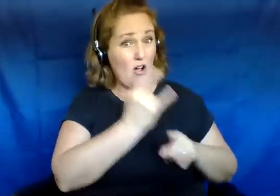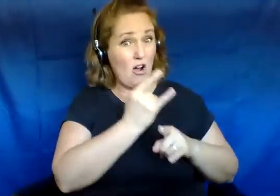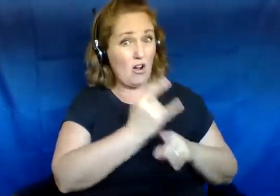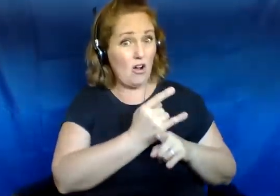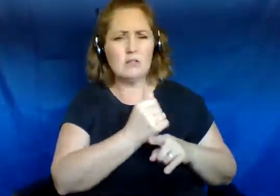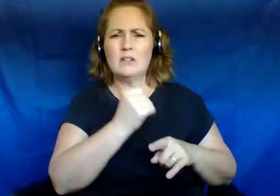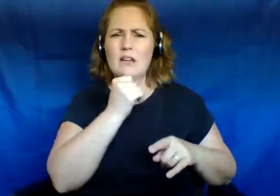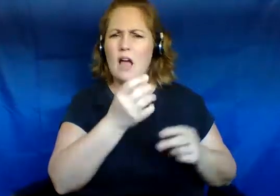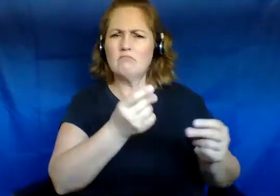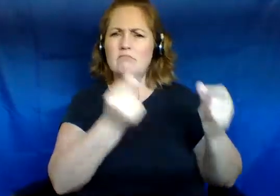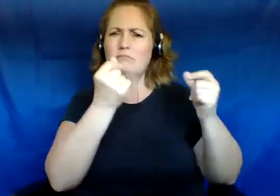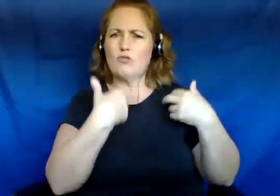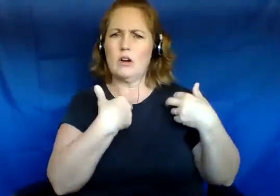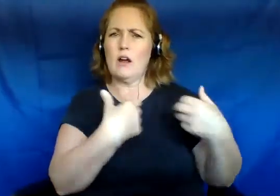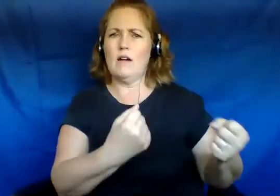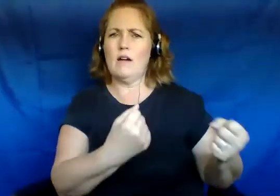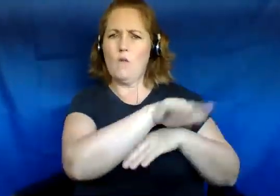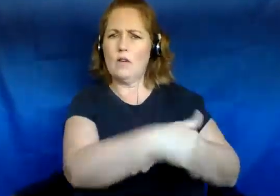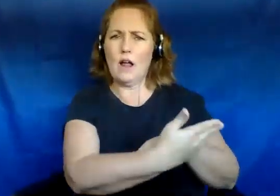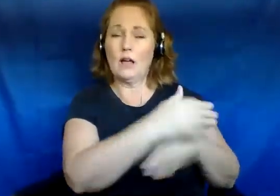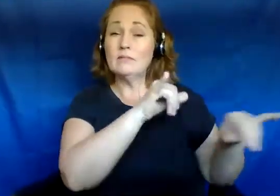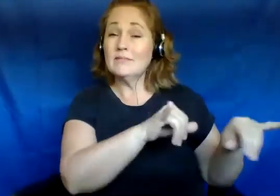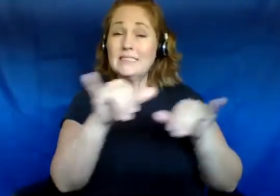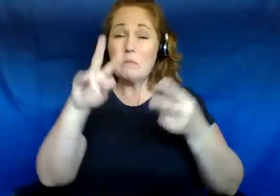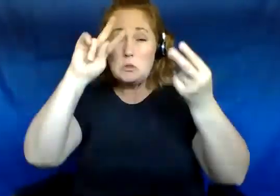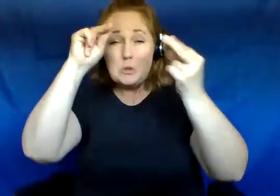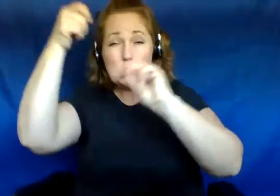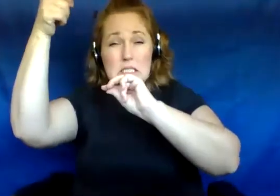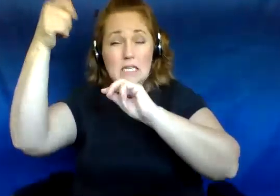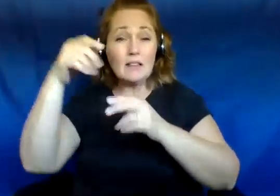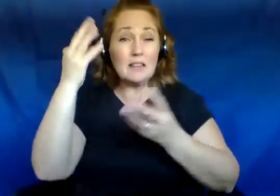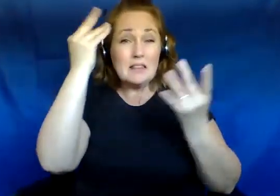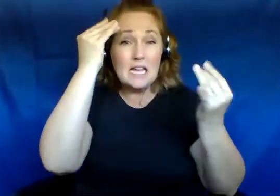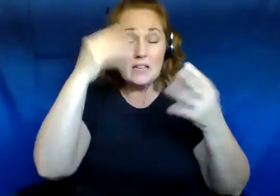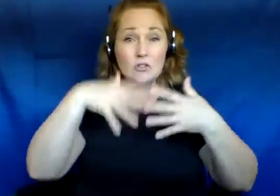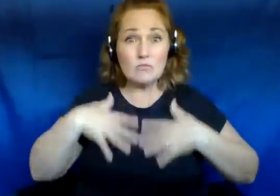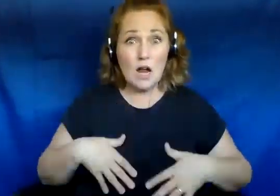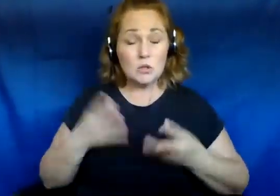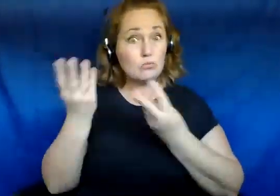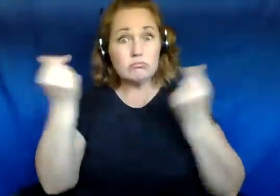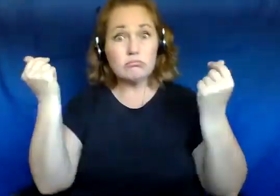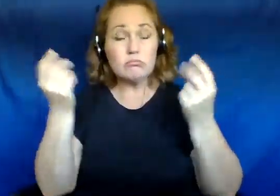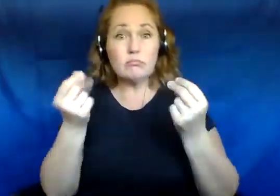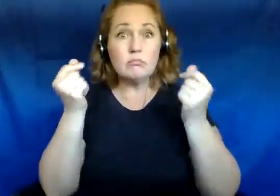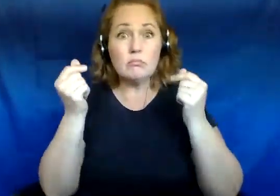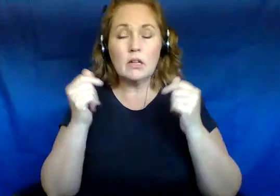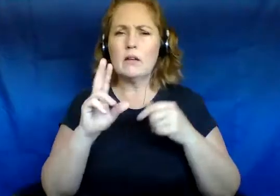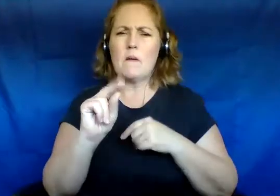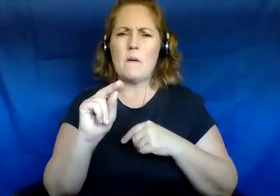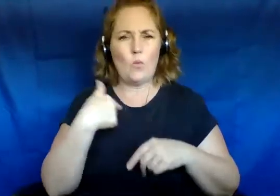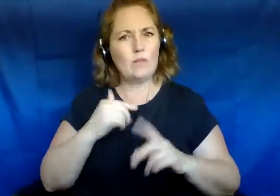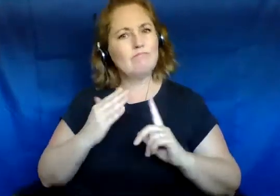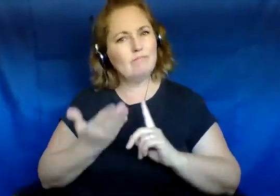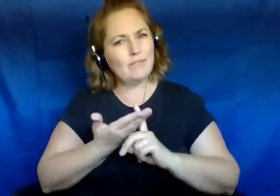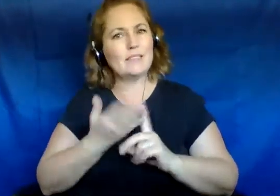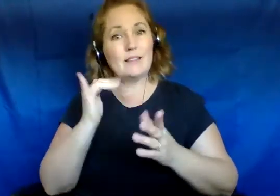often recover overnight, nor do twisted thinking and depression vanish in a twinkling. We are convinced